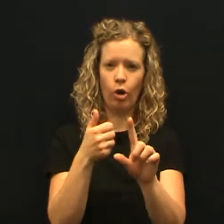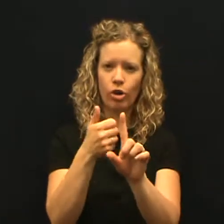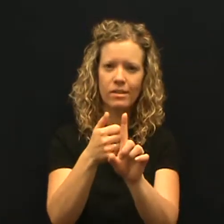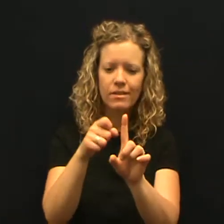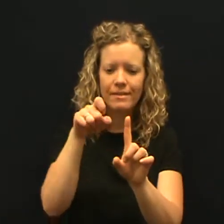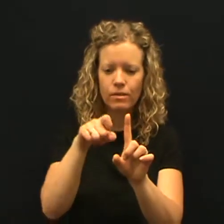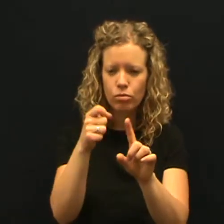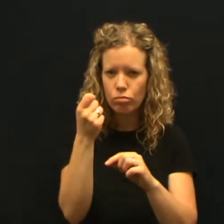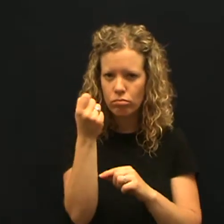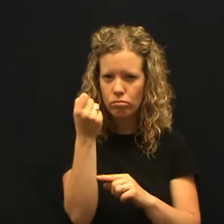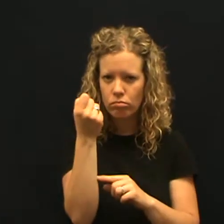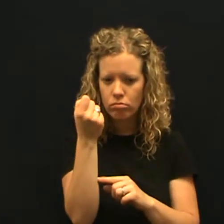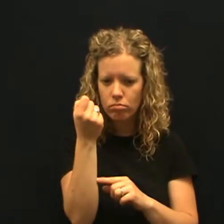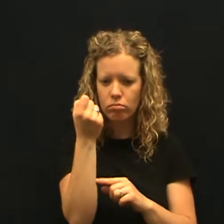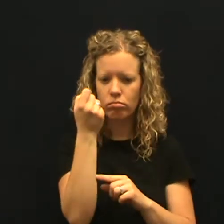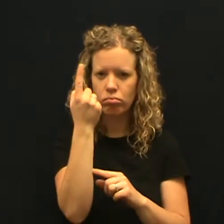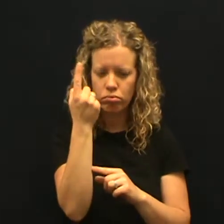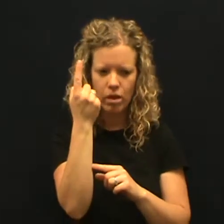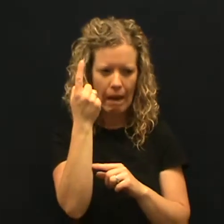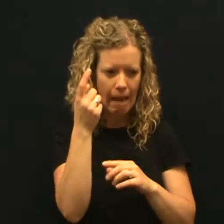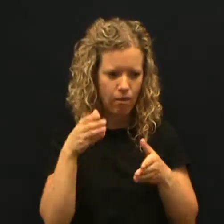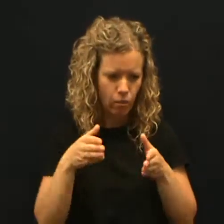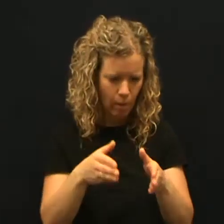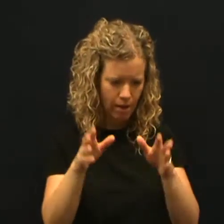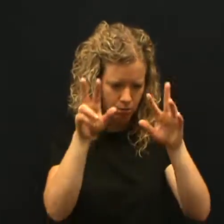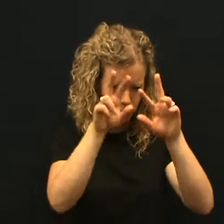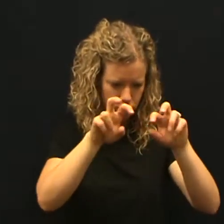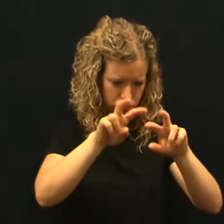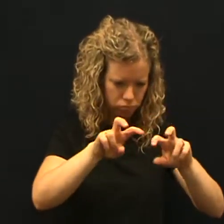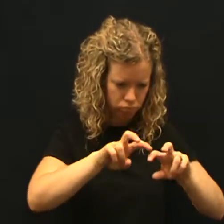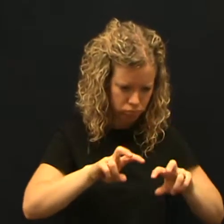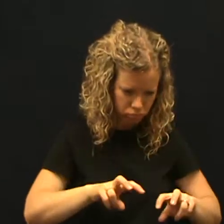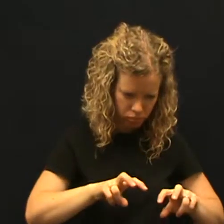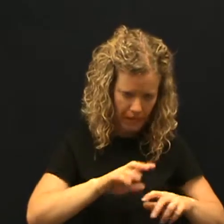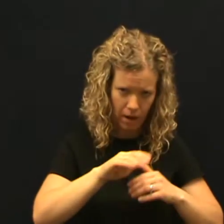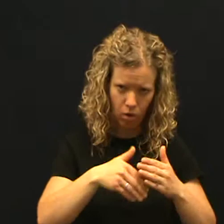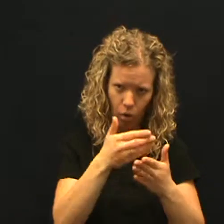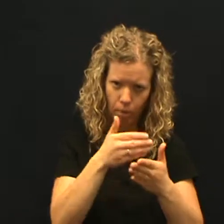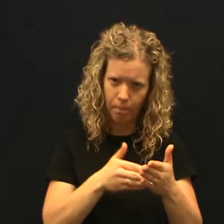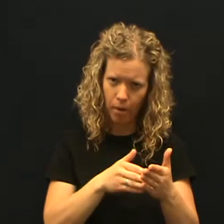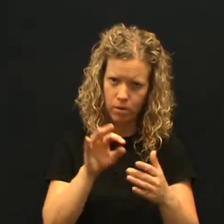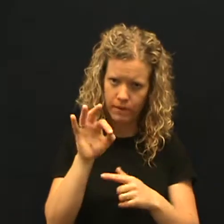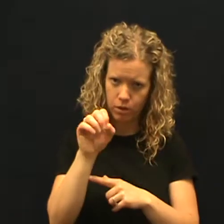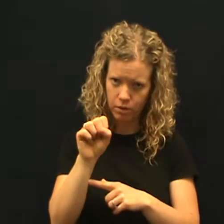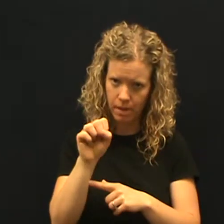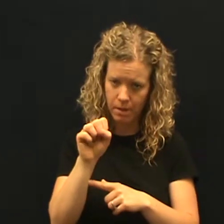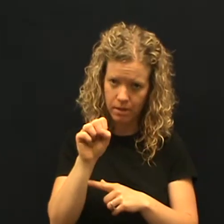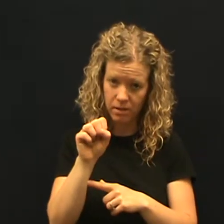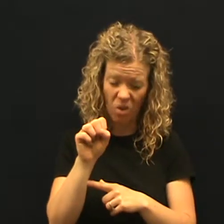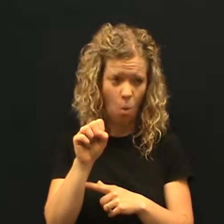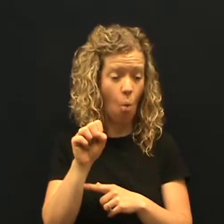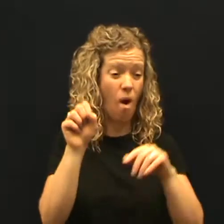understand the analysis of these pieces of the financial statements is as or more important